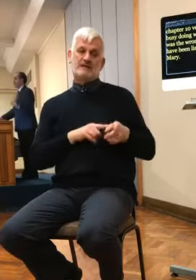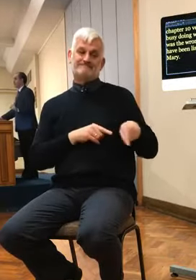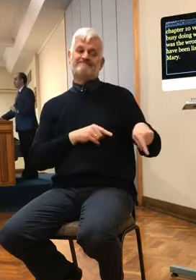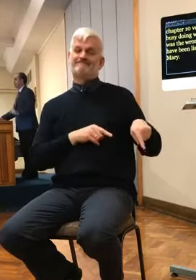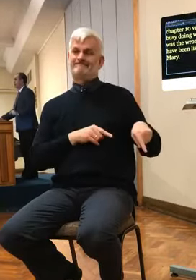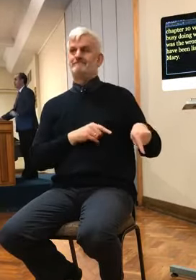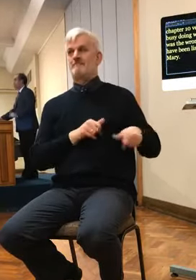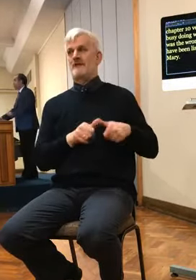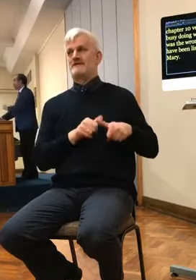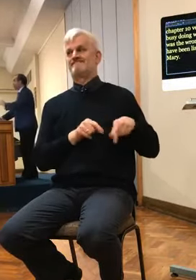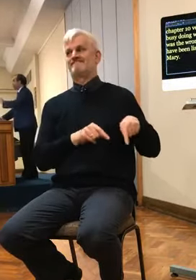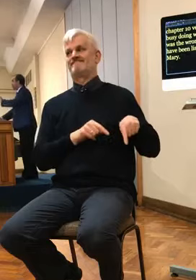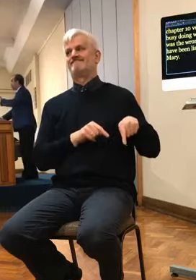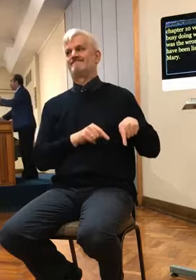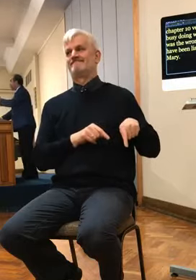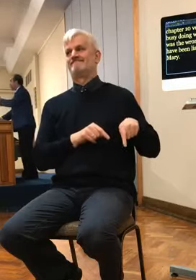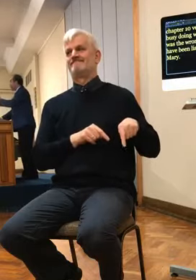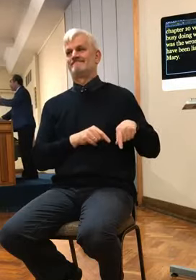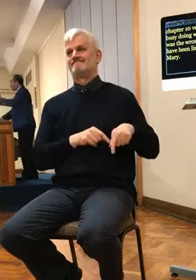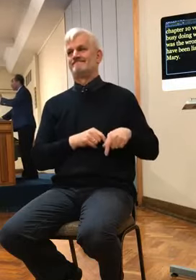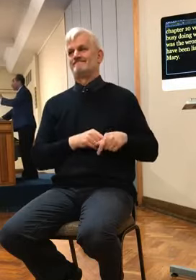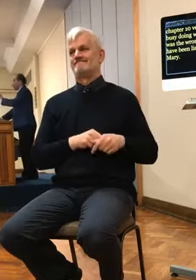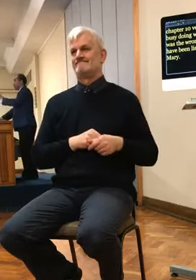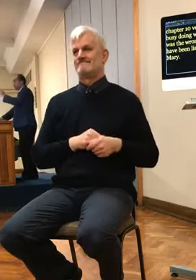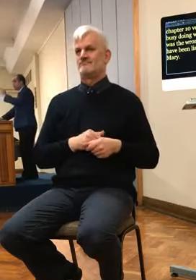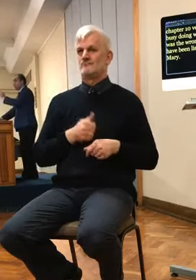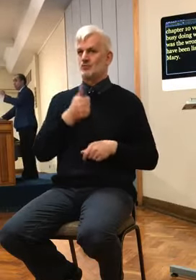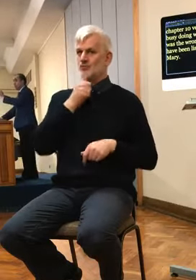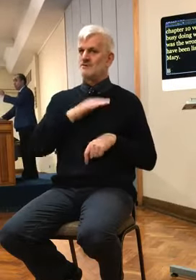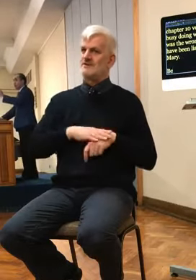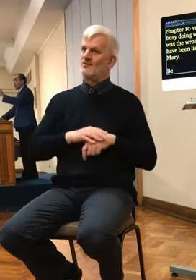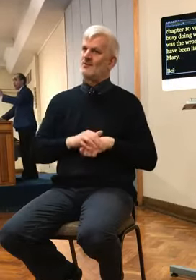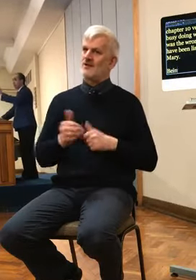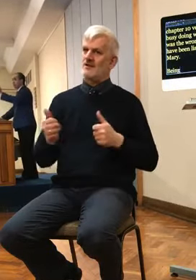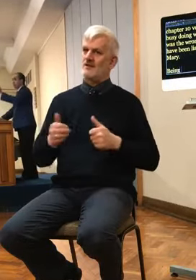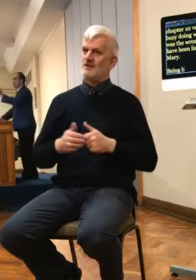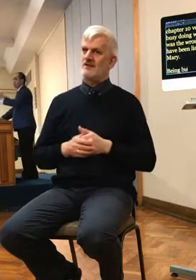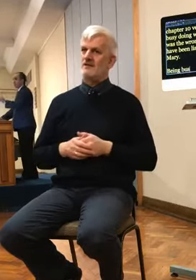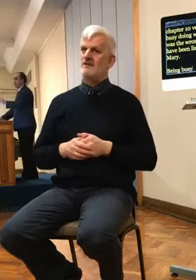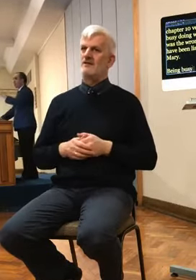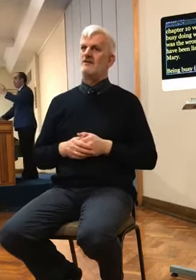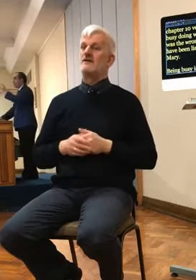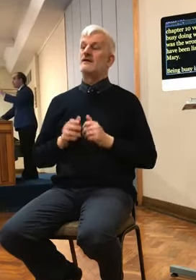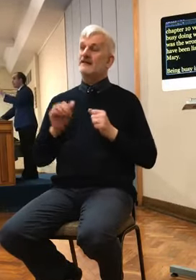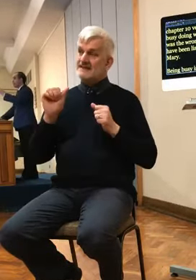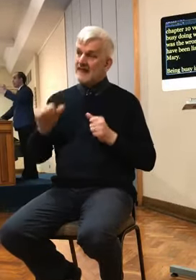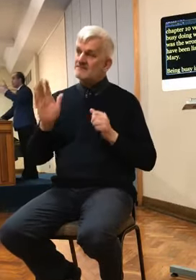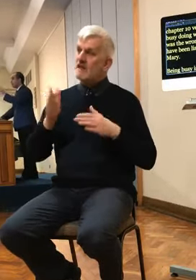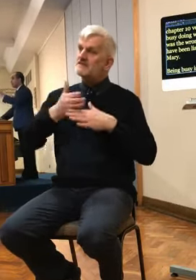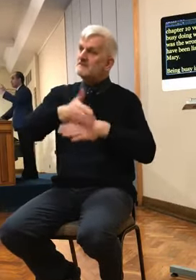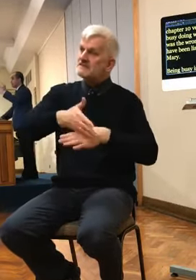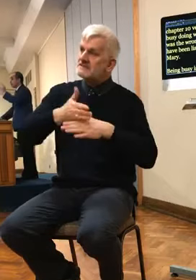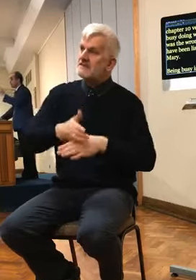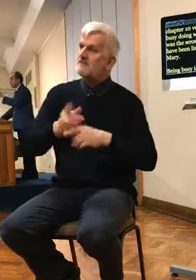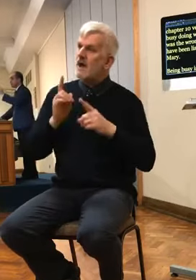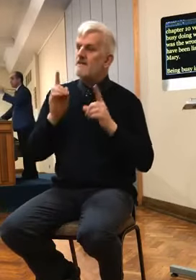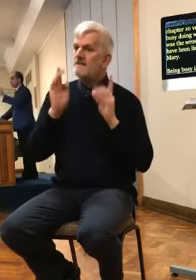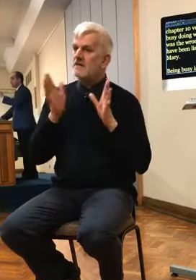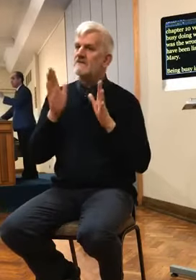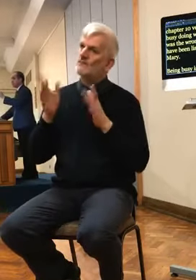her. So, busyness, good, but it must be in the right direction. And please, don't be